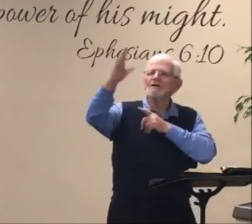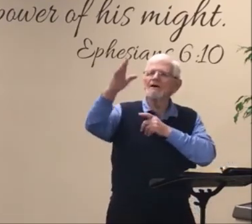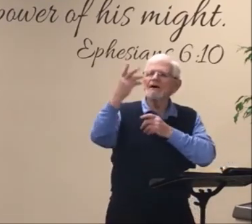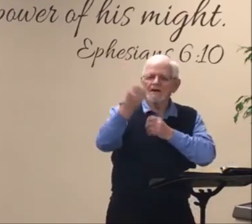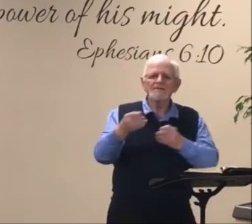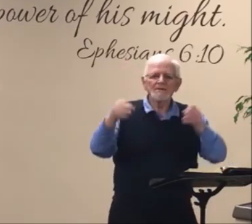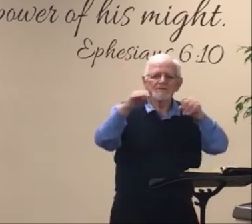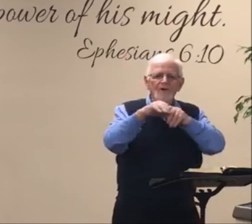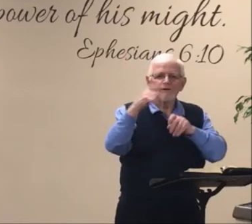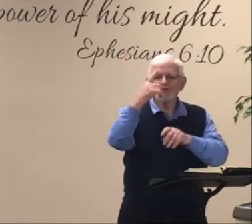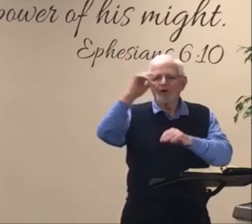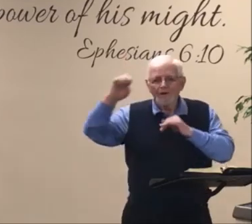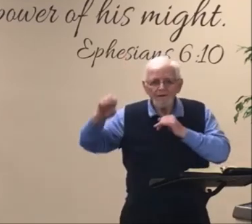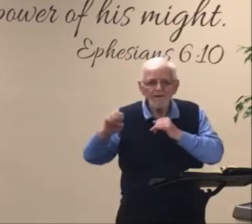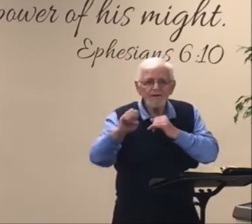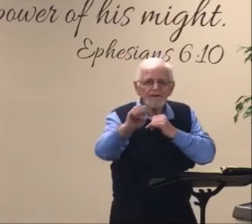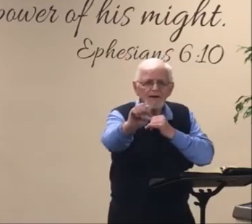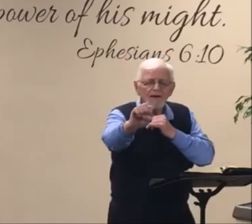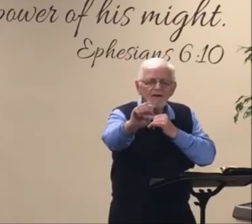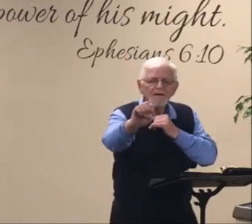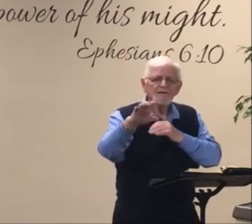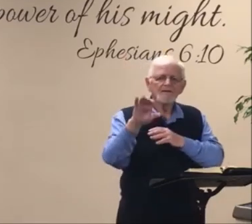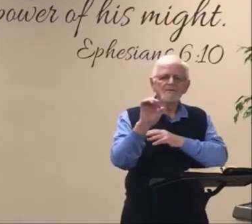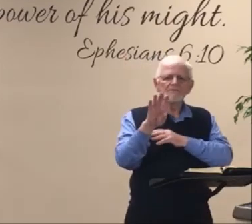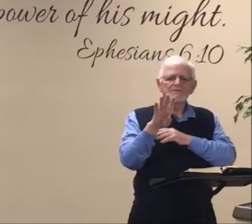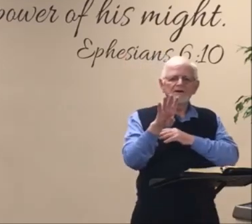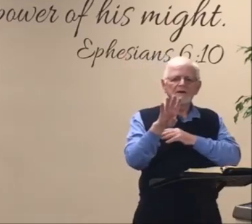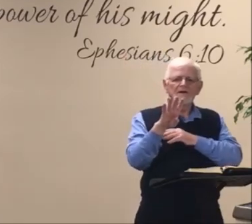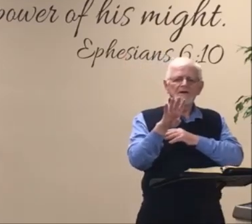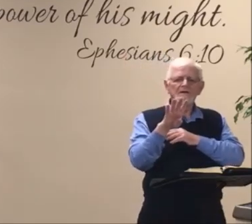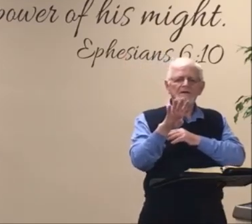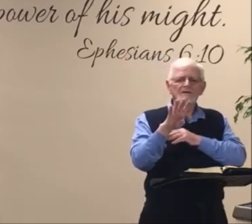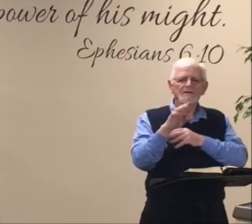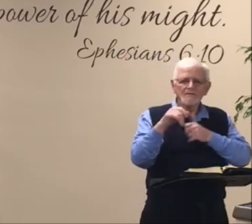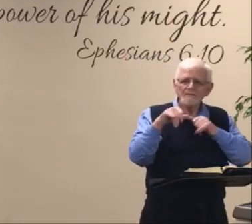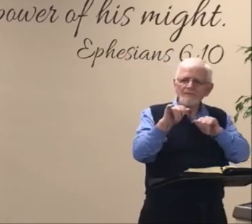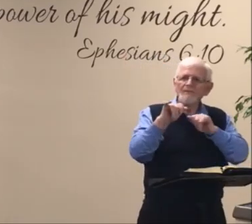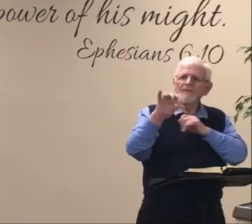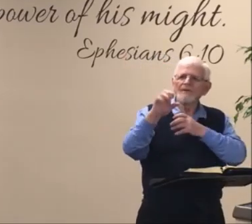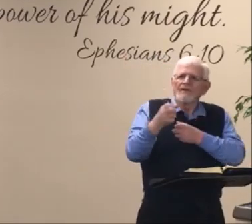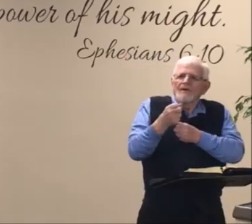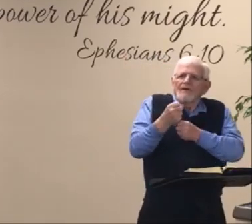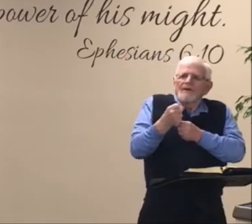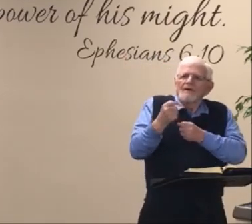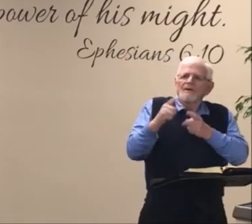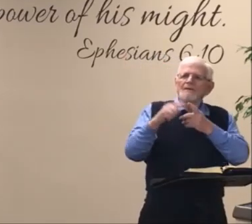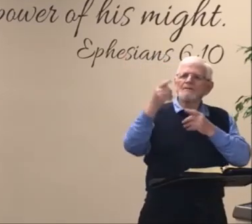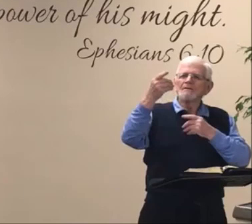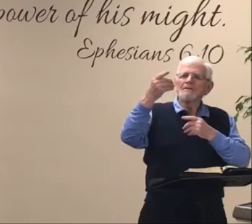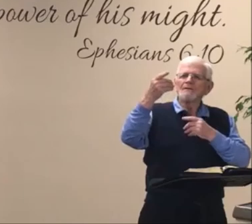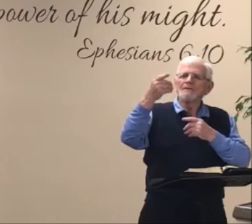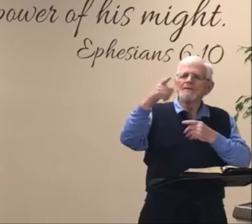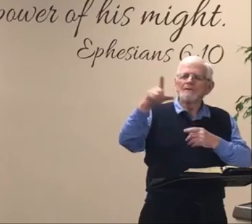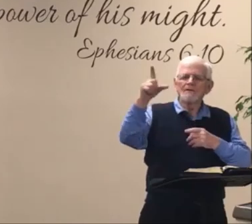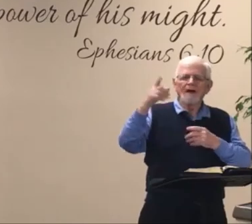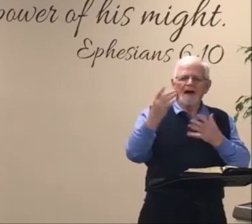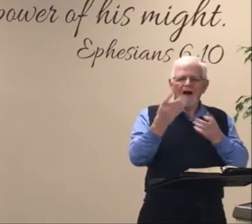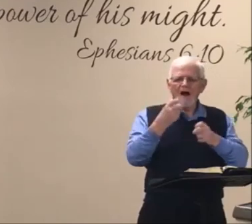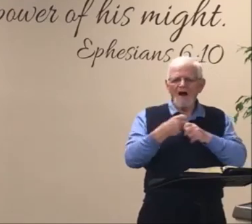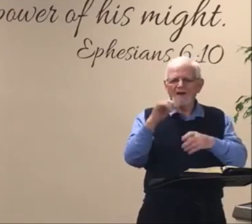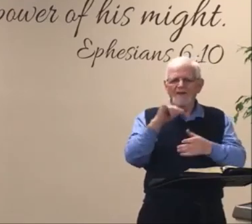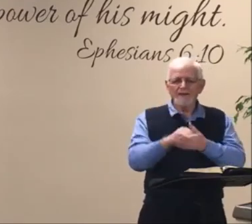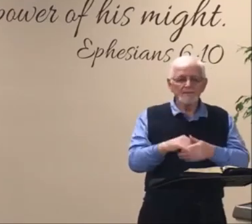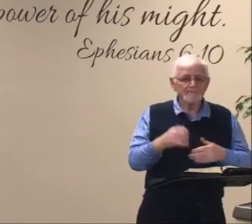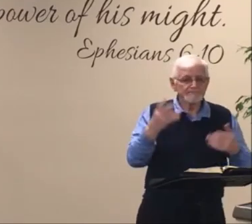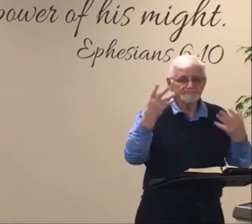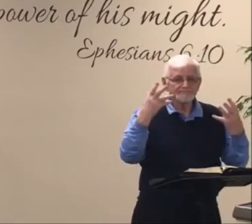for eternity. What was Jacob? Jacob just stayed faithful to the Lord. He just stayed faithful. Say, how hard is that? I